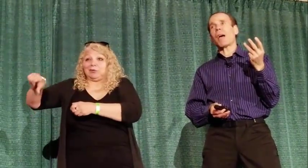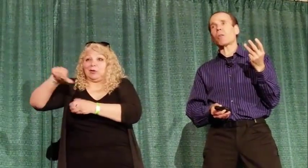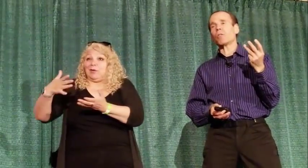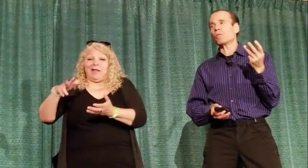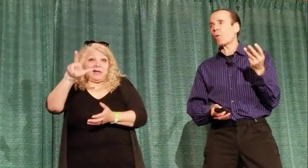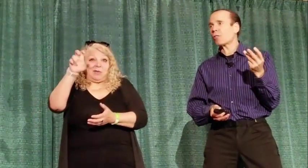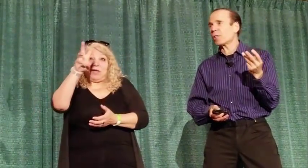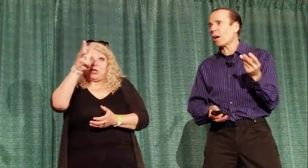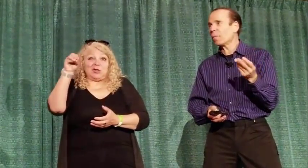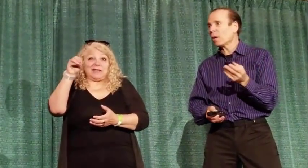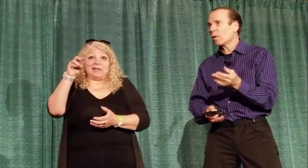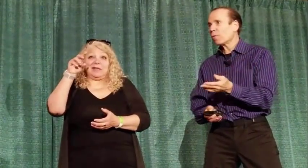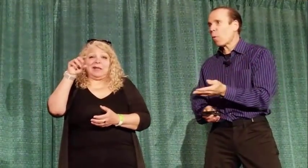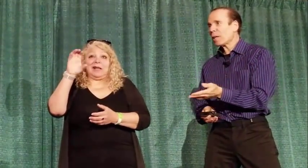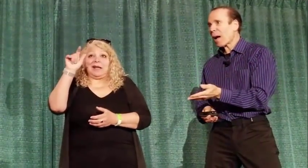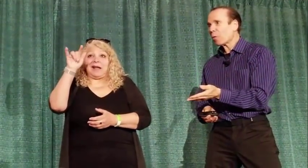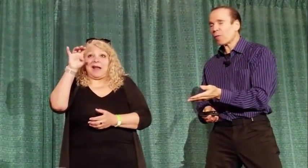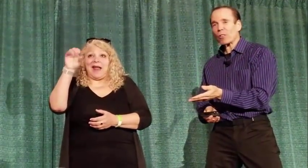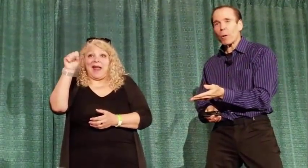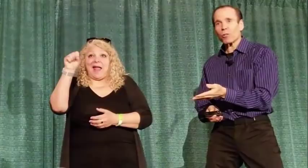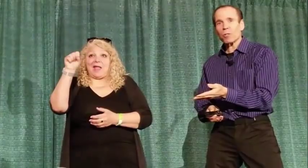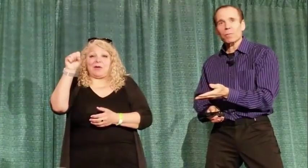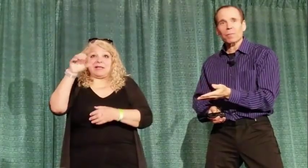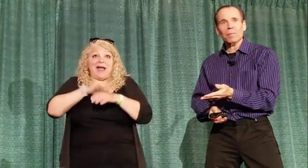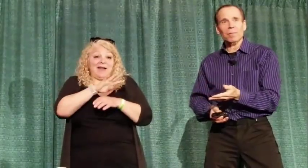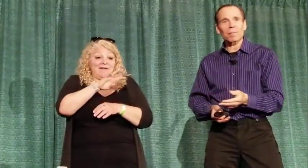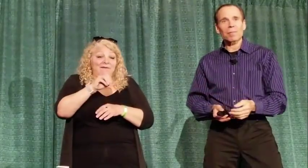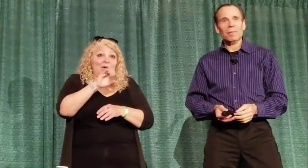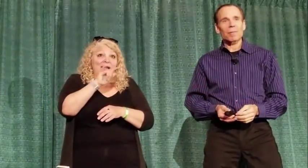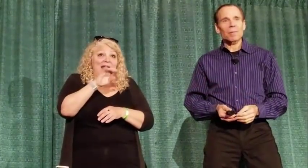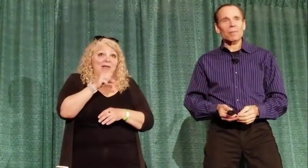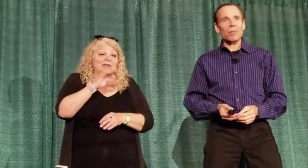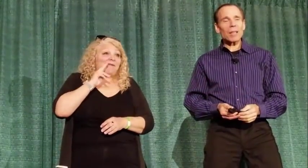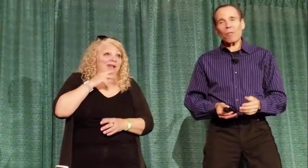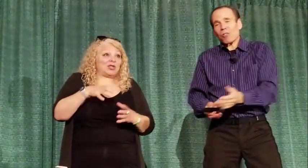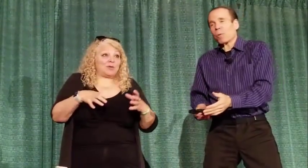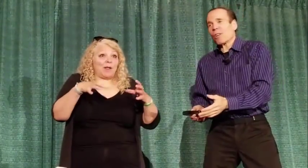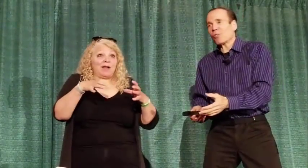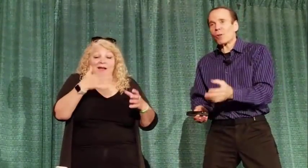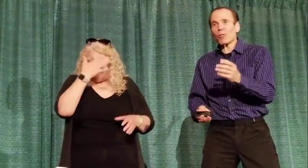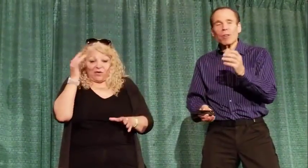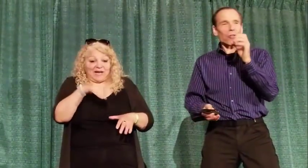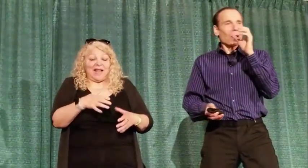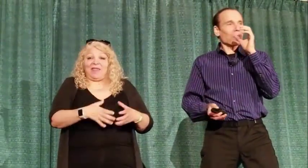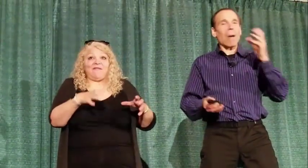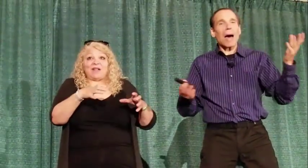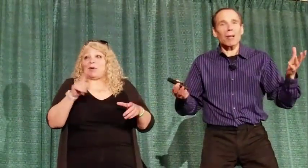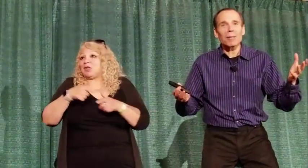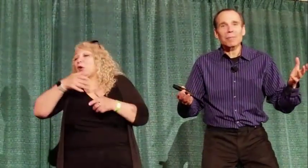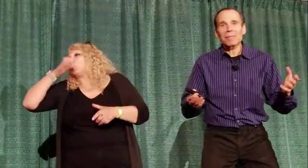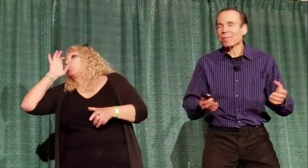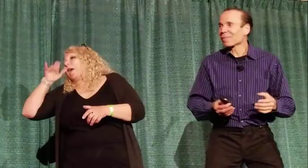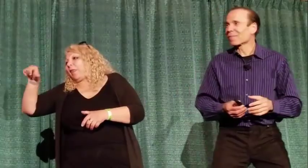360 calories of dressing on 40 calories of vegetables. Forget the vegetables there. Just drink the dressing straight from the